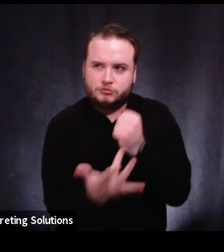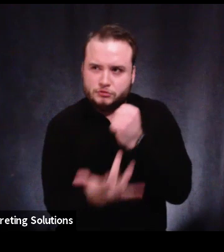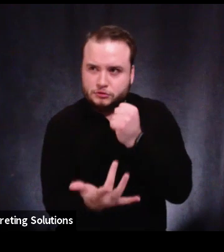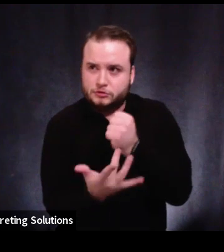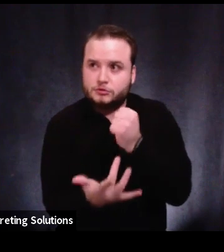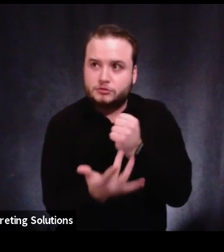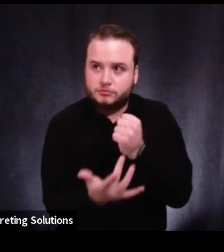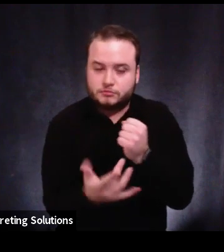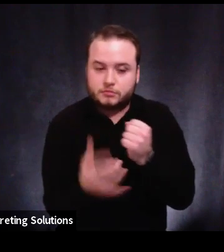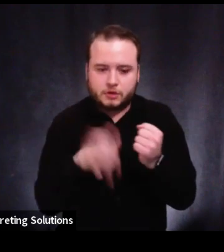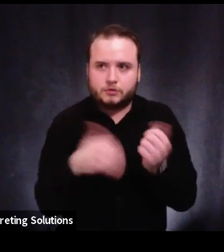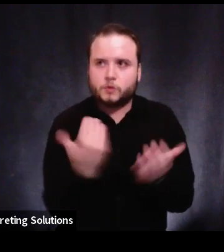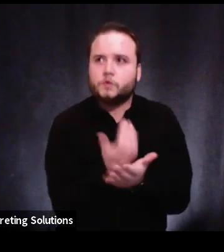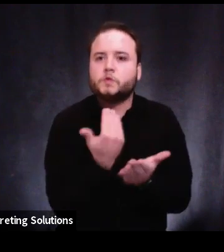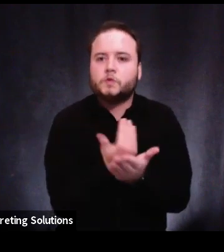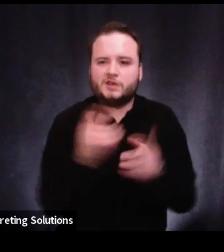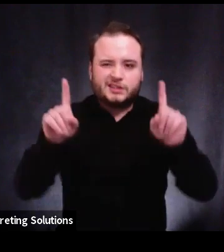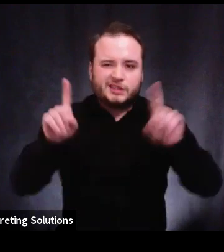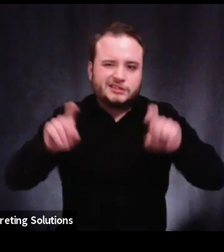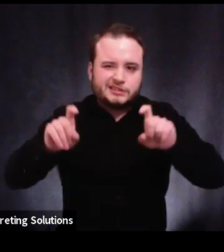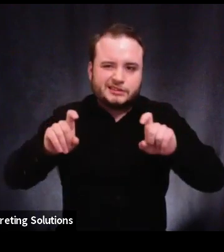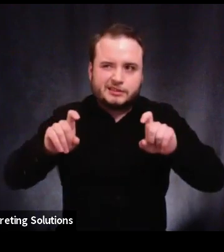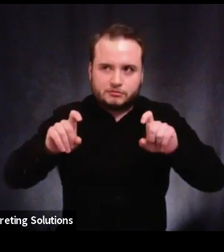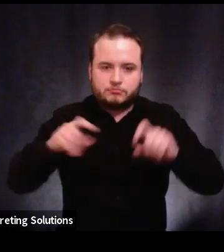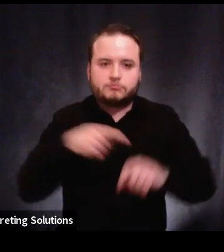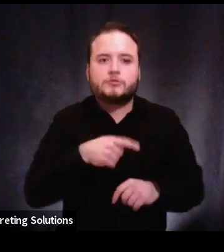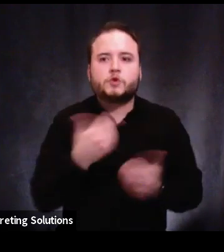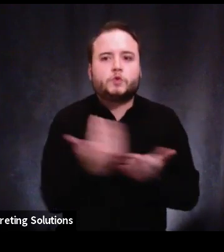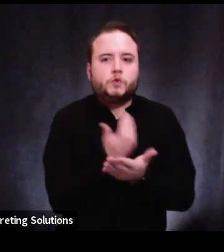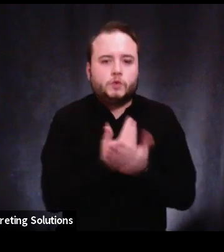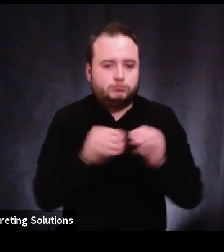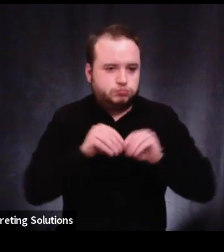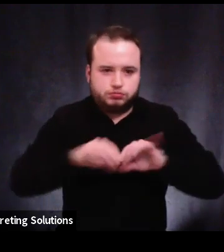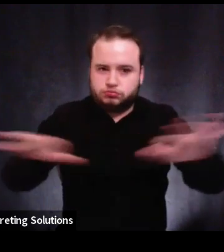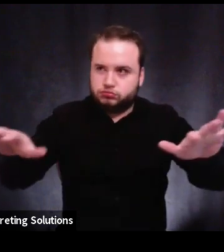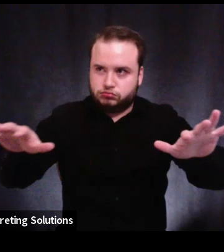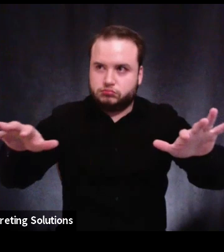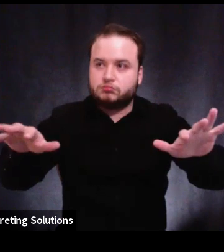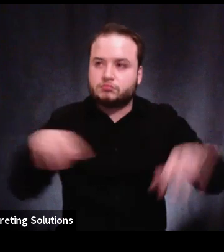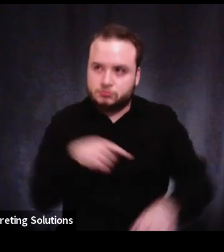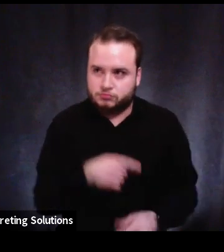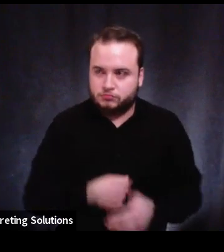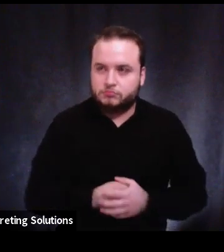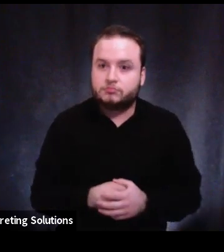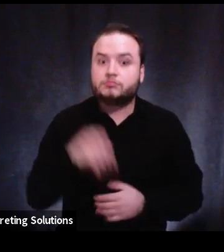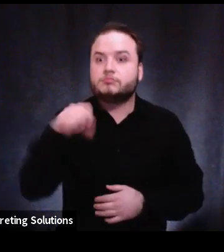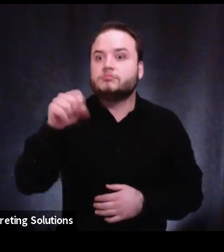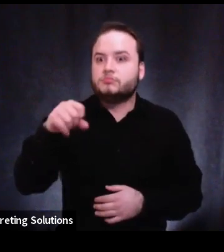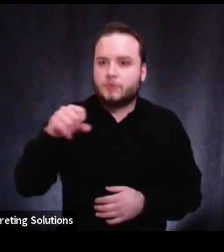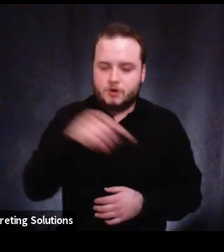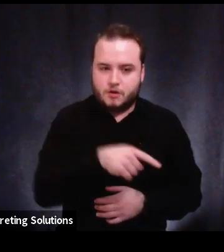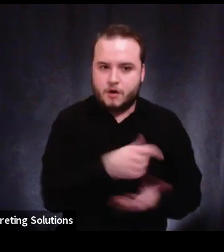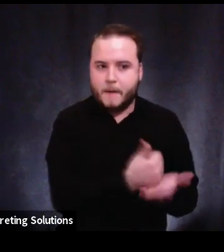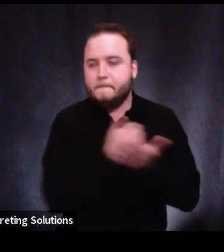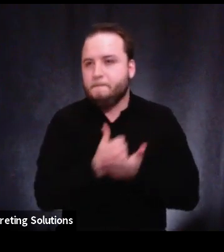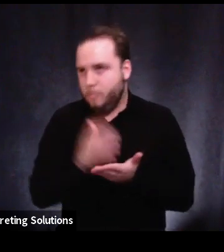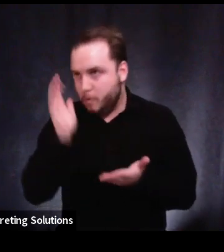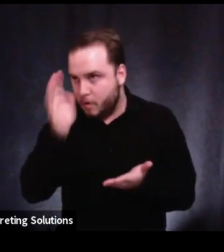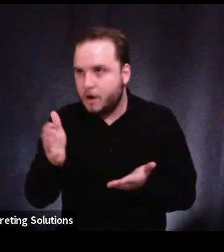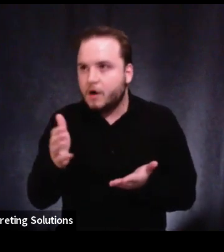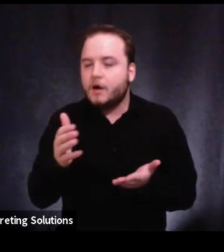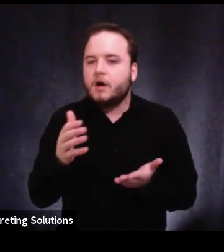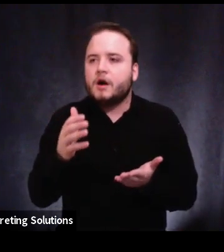comes online. So yes, that's going to factor into our going forward strategies about how do we build up testing. We've talked